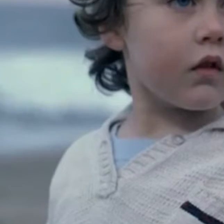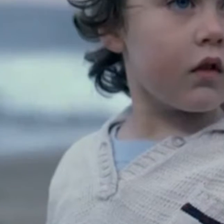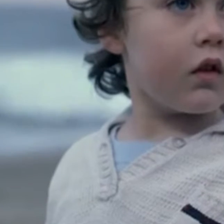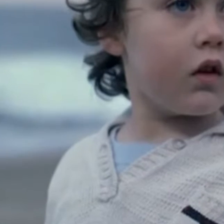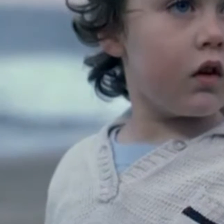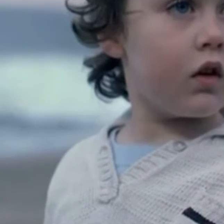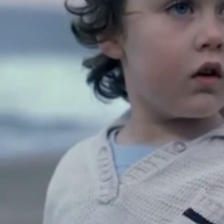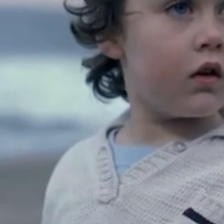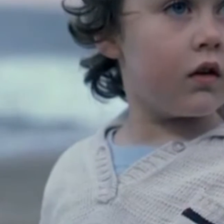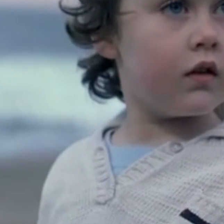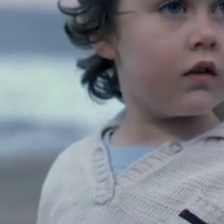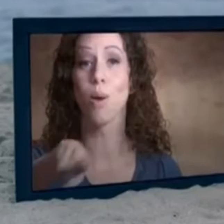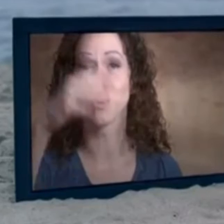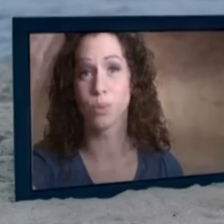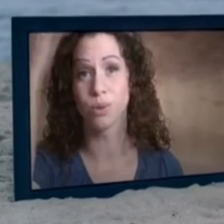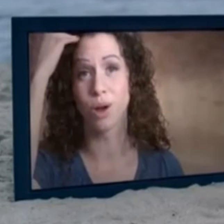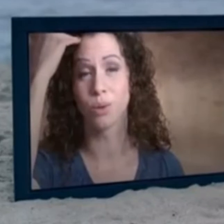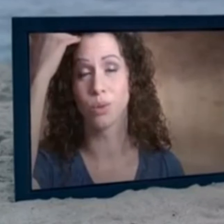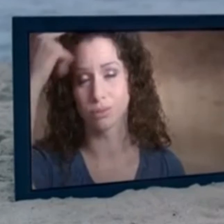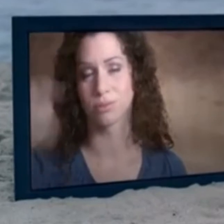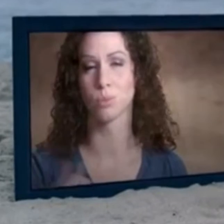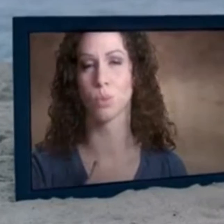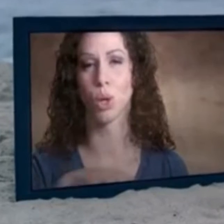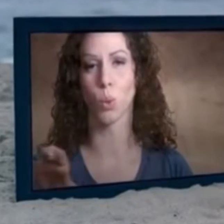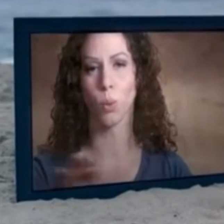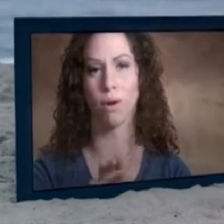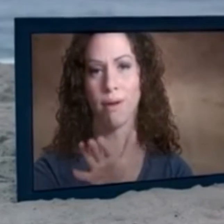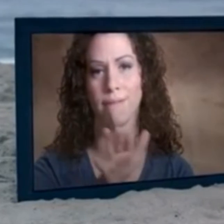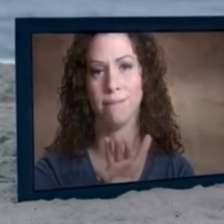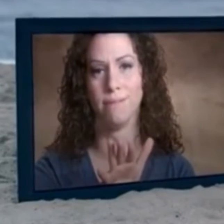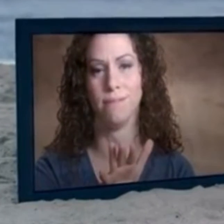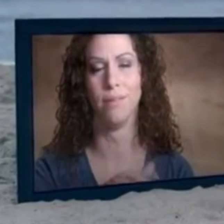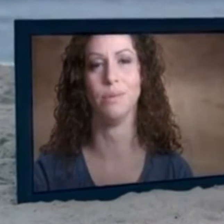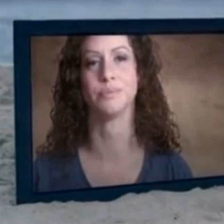control. The question is, will we do enough?